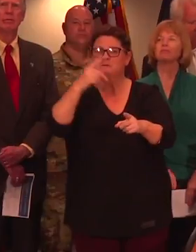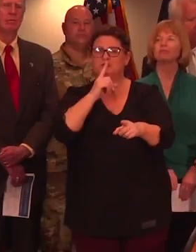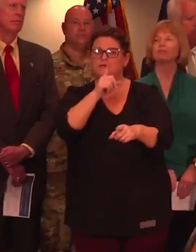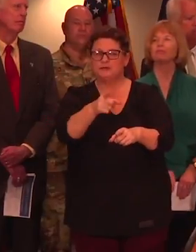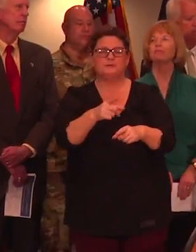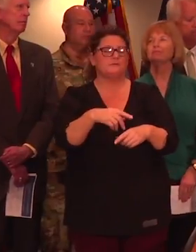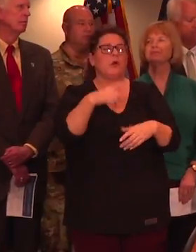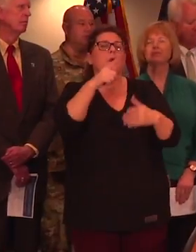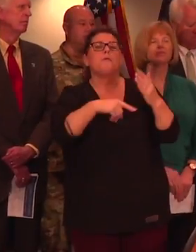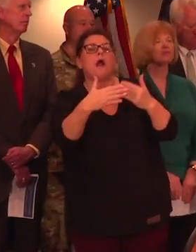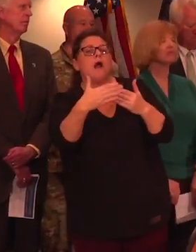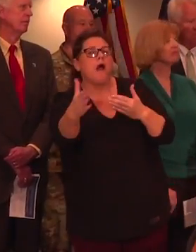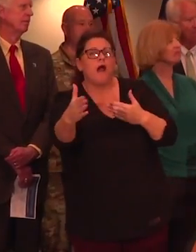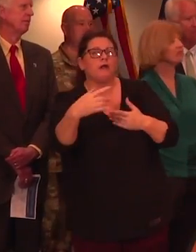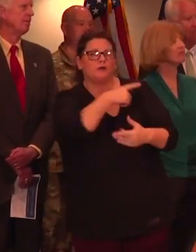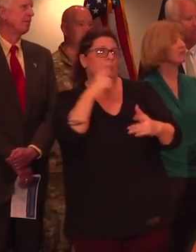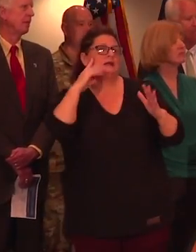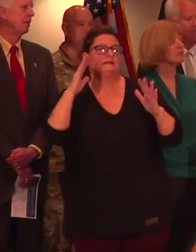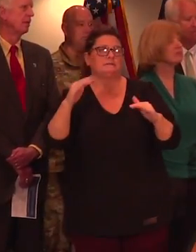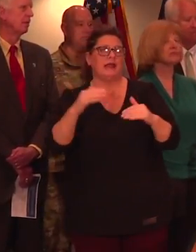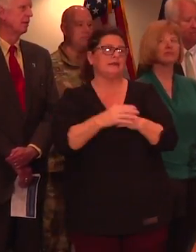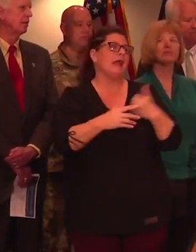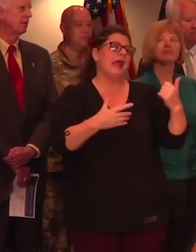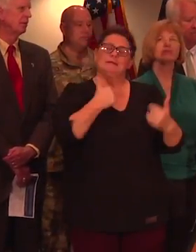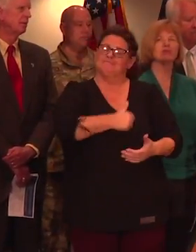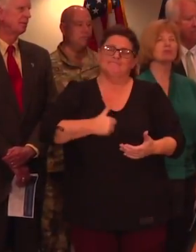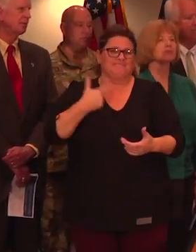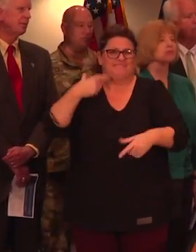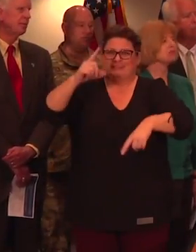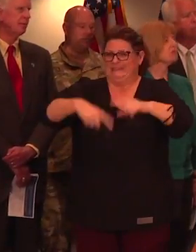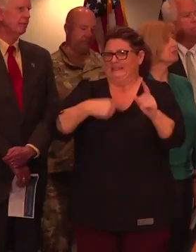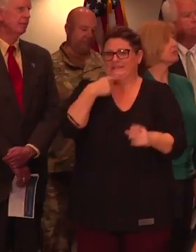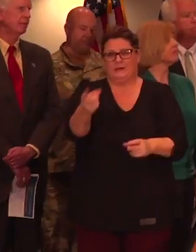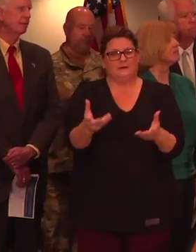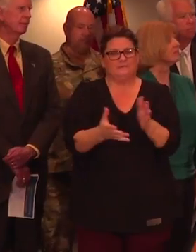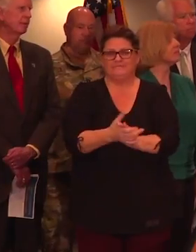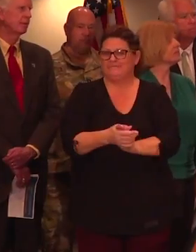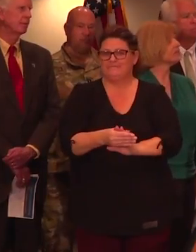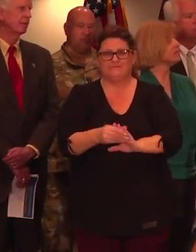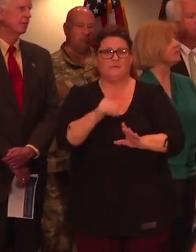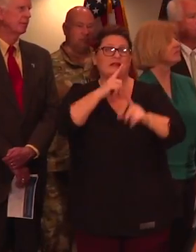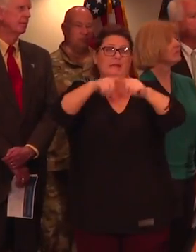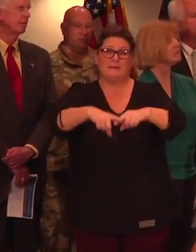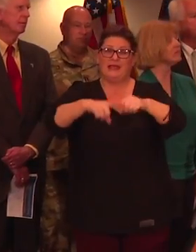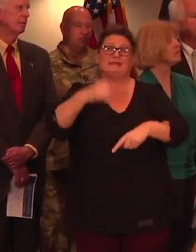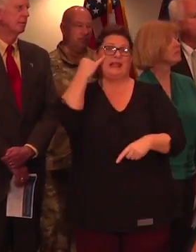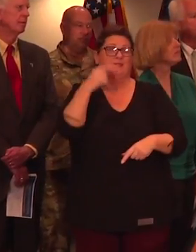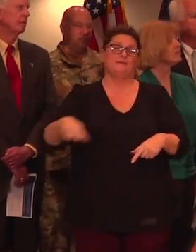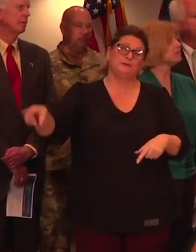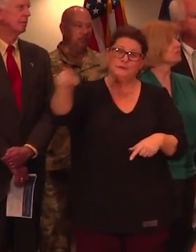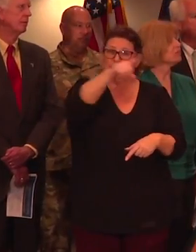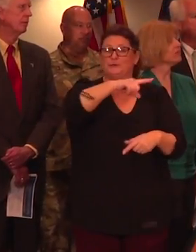expect? And that is difficult to predict. And it depends largely on how successful we are